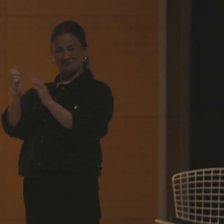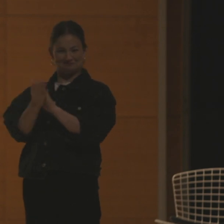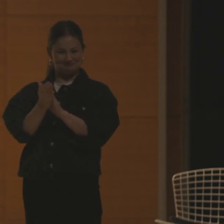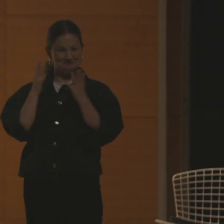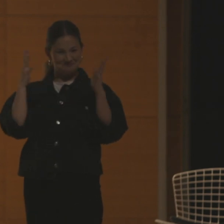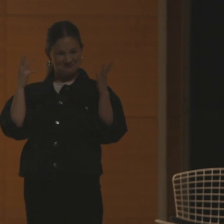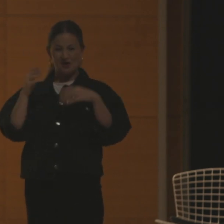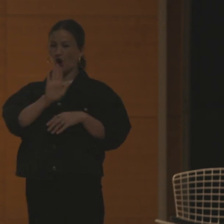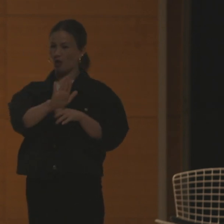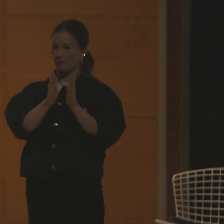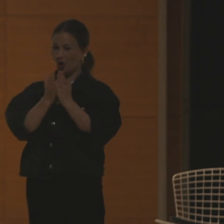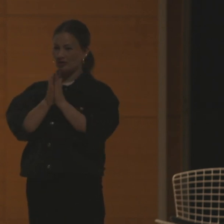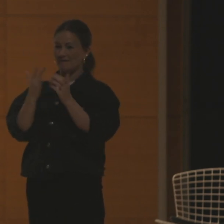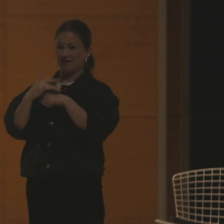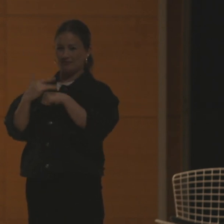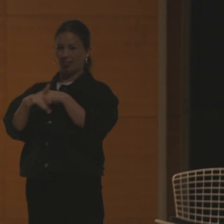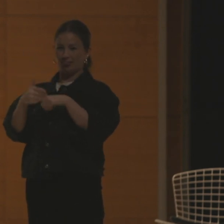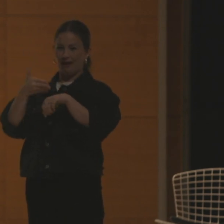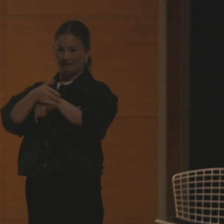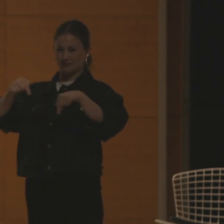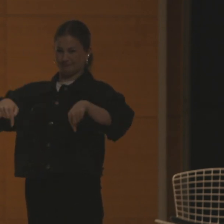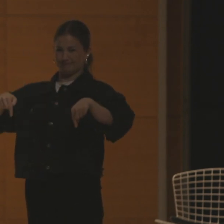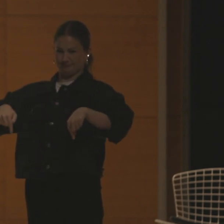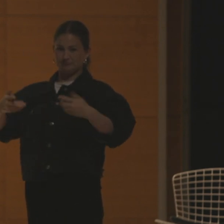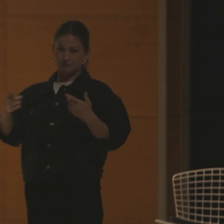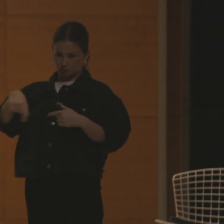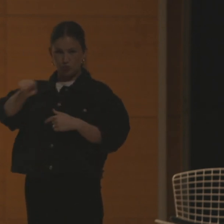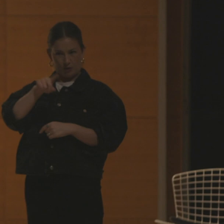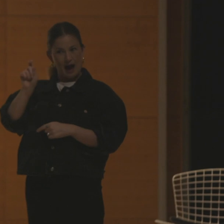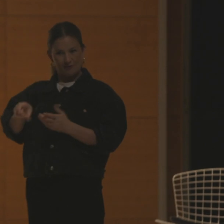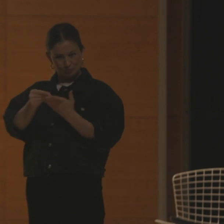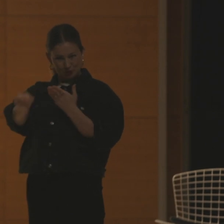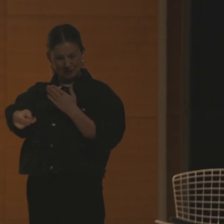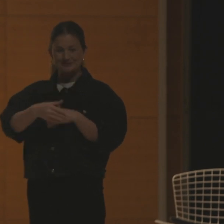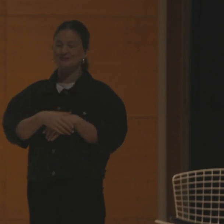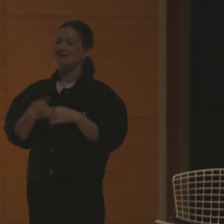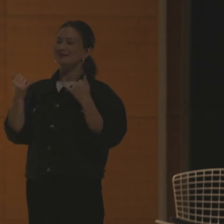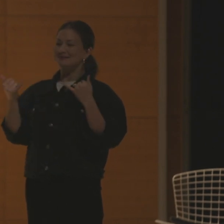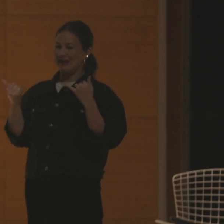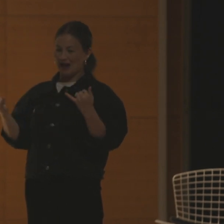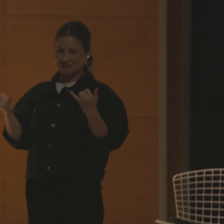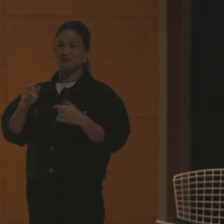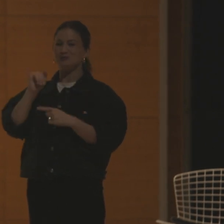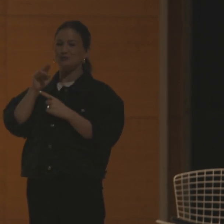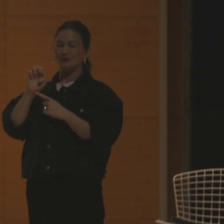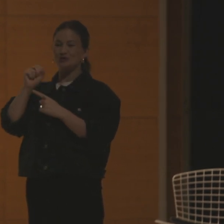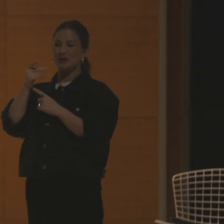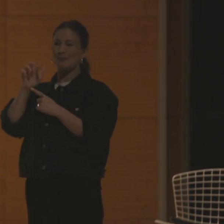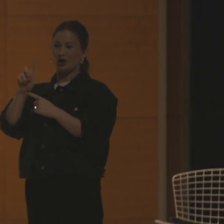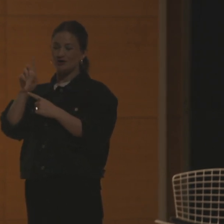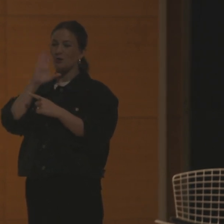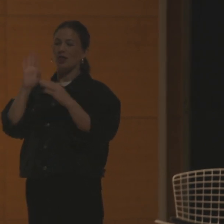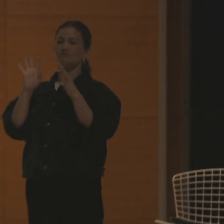and her book is available afterwards that you all have to purchase. Now, Jim Shepard will read remarks on